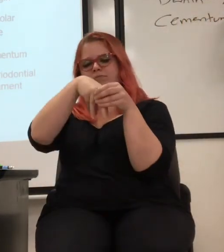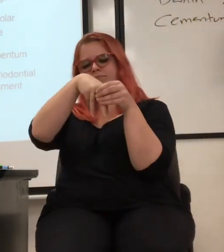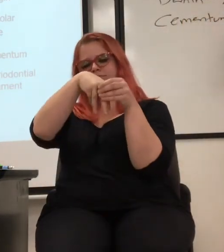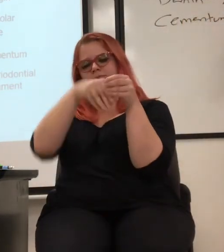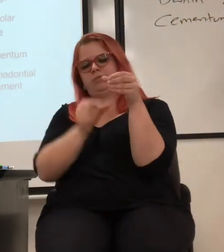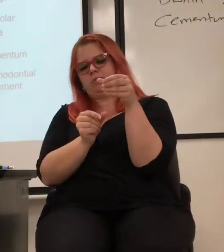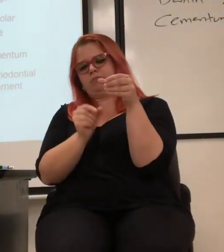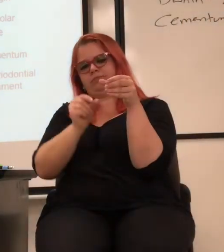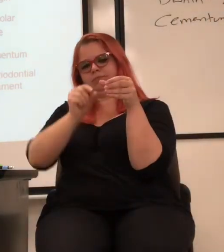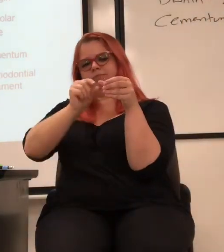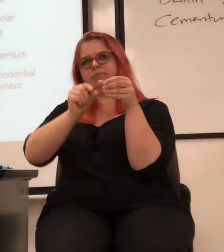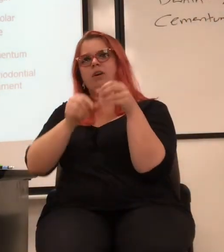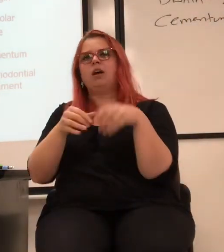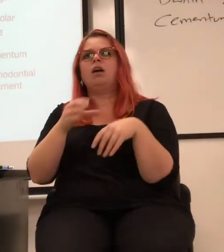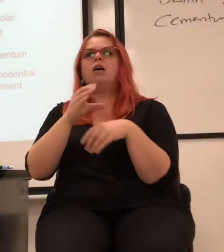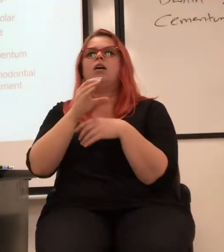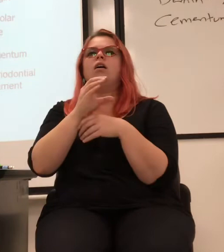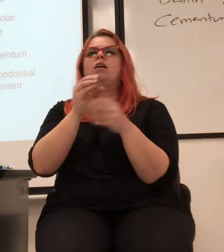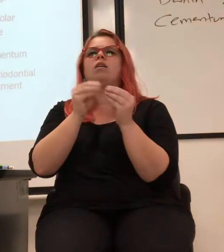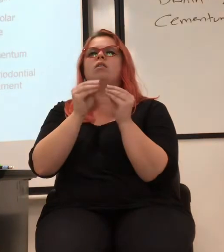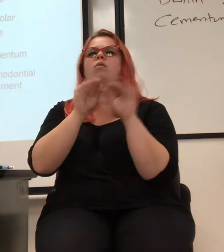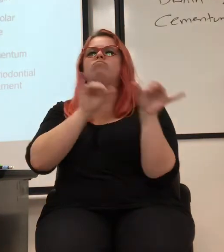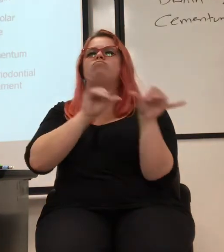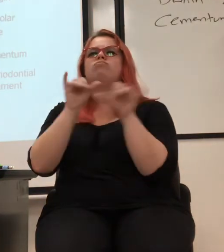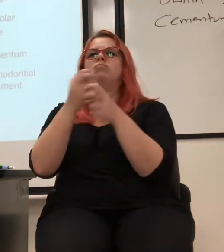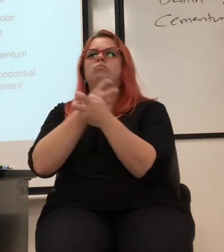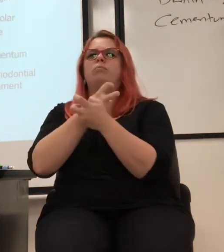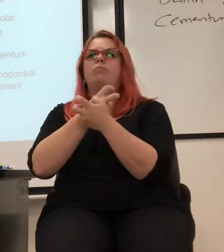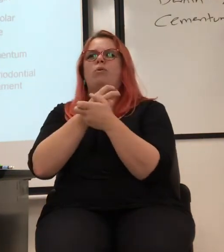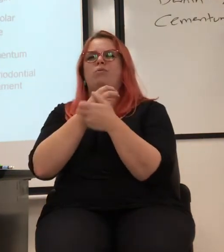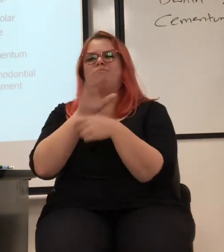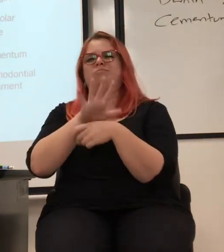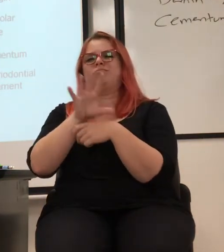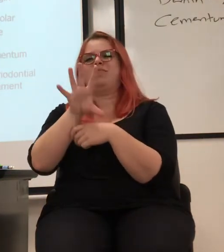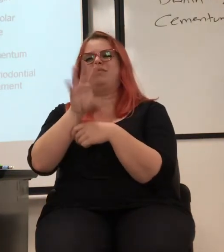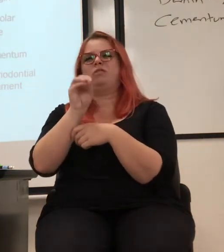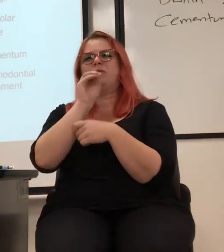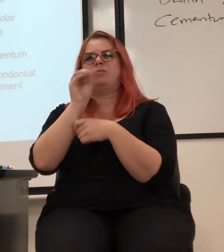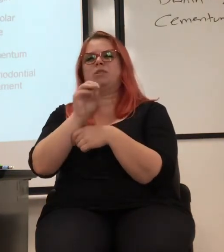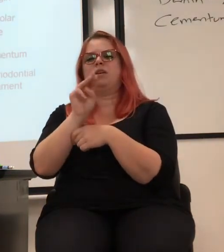Cementum. It's more similar to bone. It's closer to 50% mineralized.